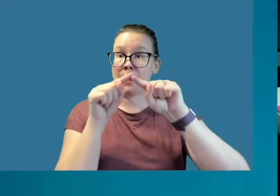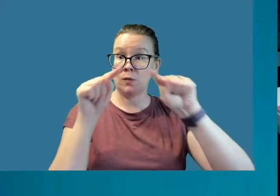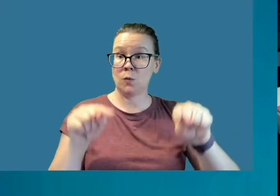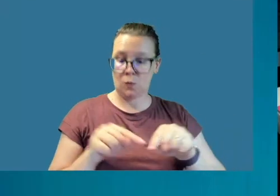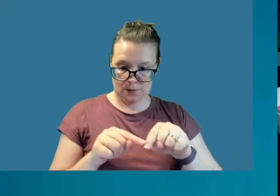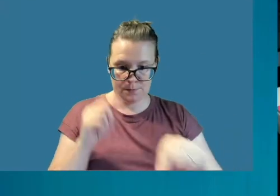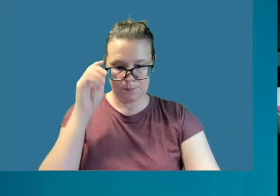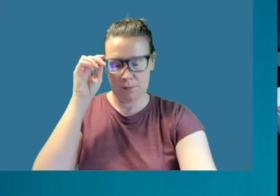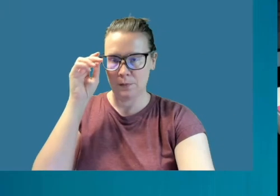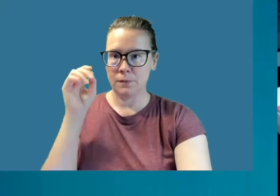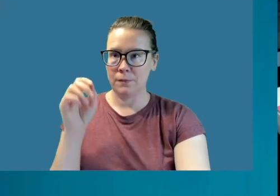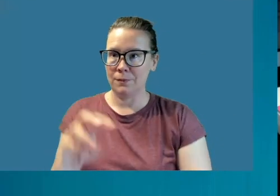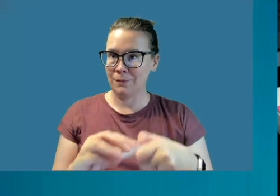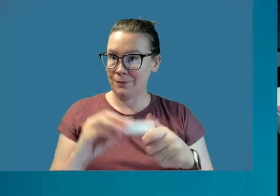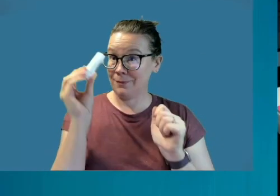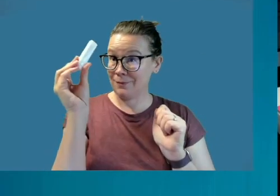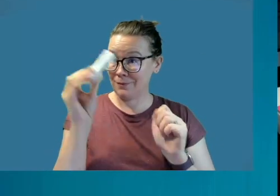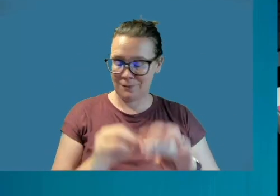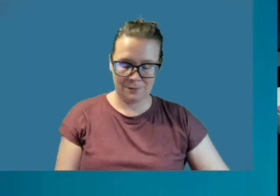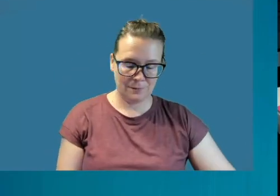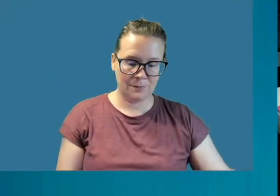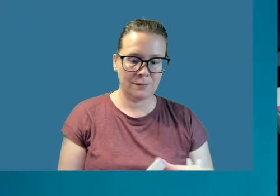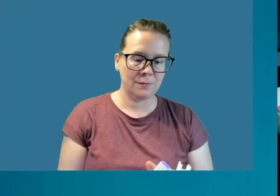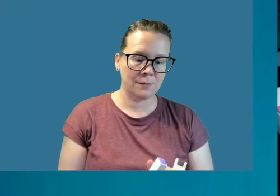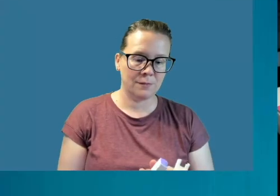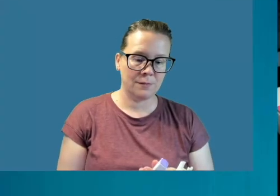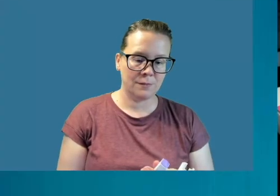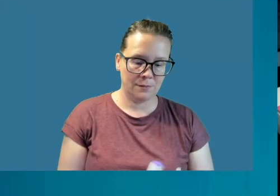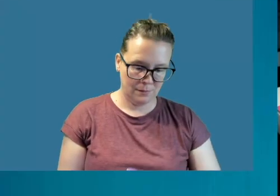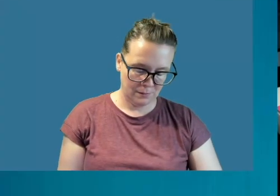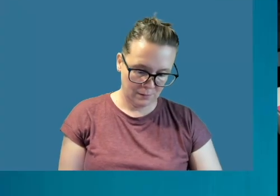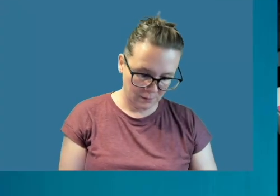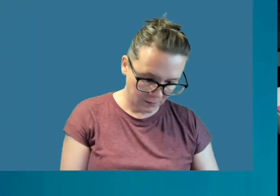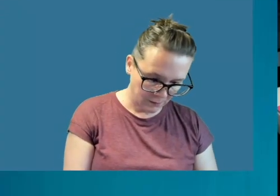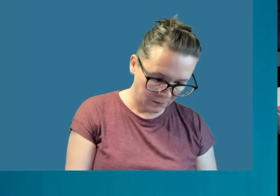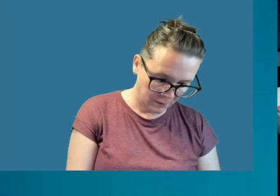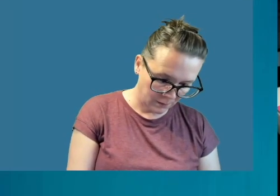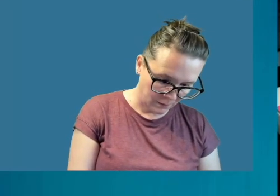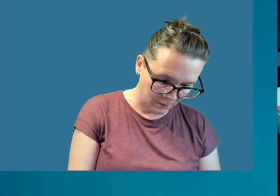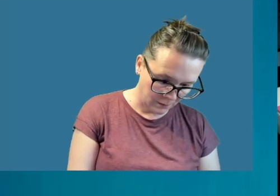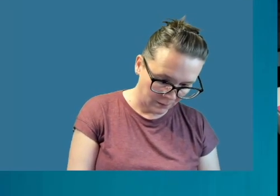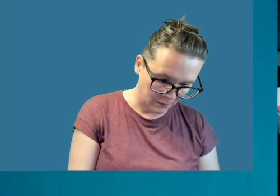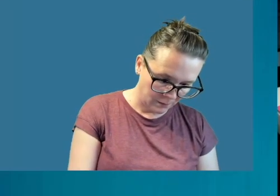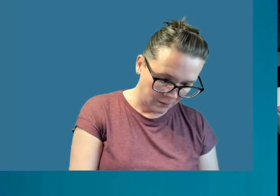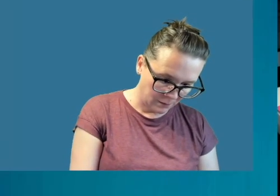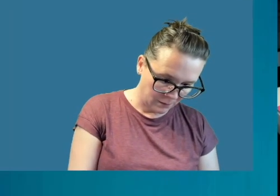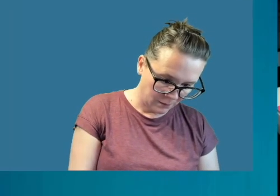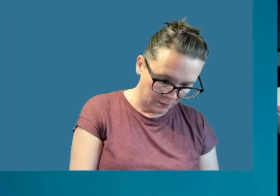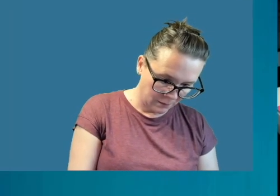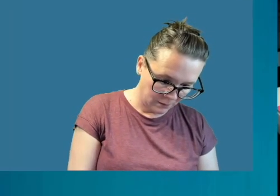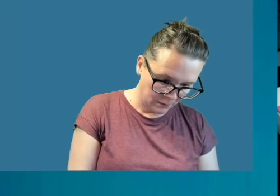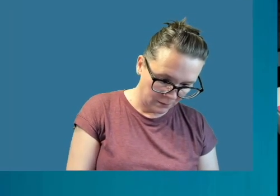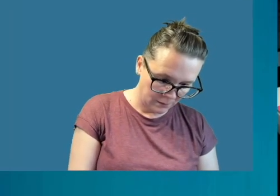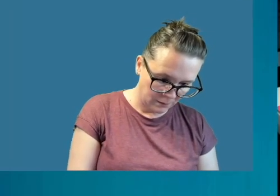of that square that you traced, making sure that you have extra fabric around all 4 edges so that you